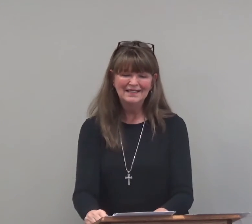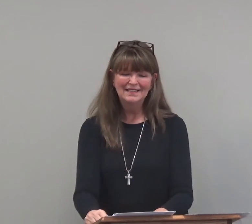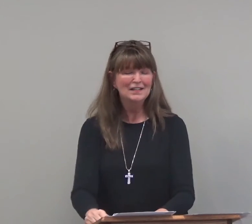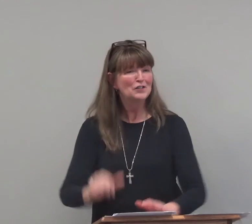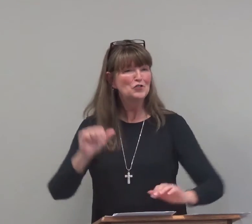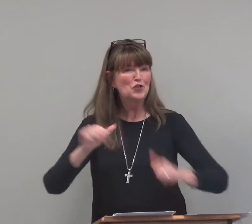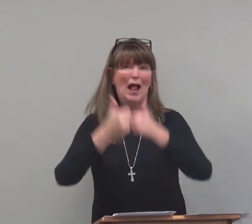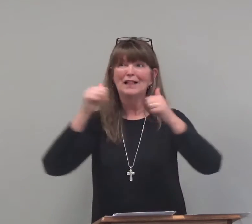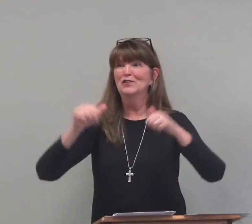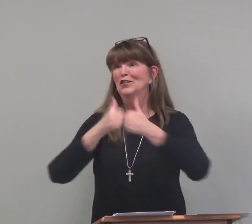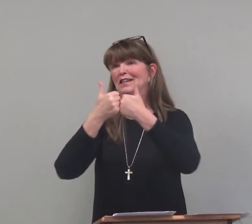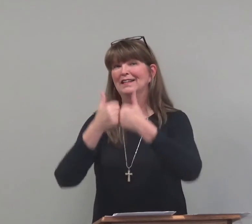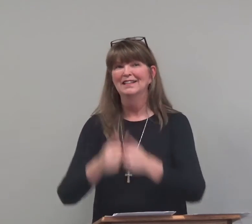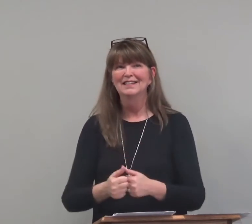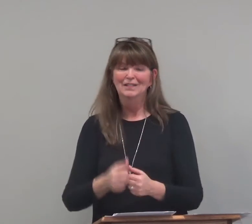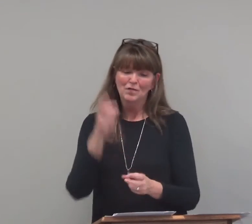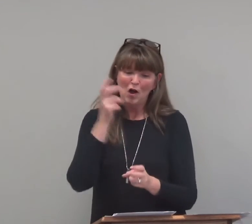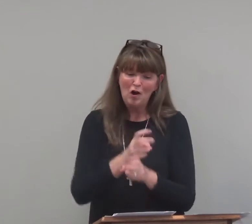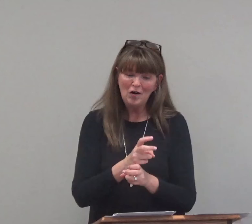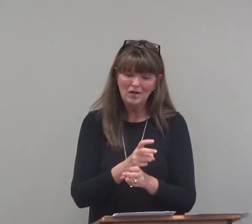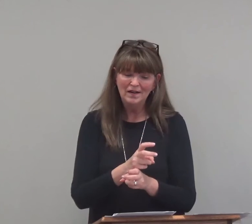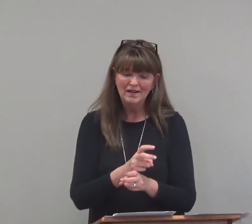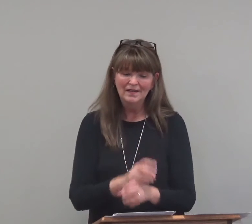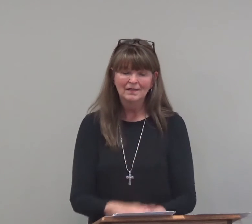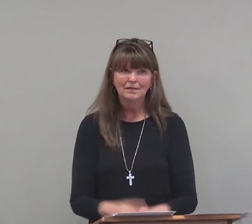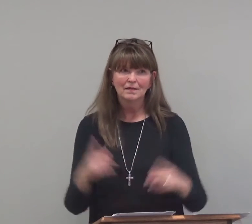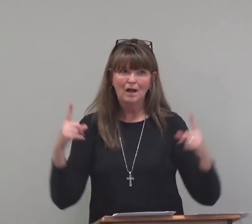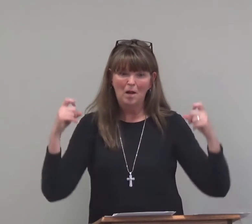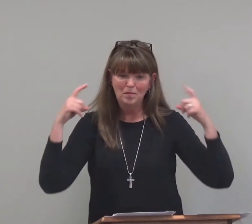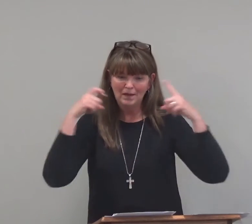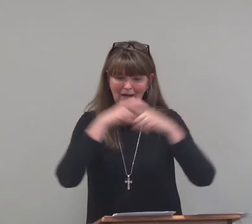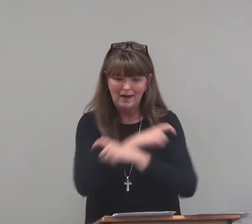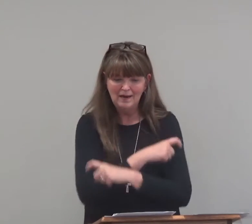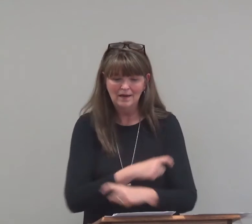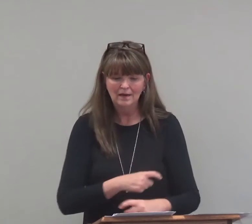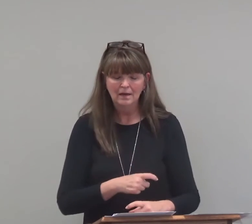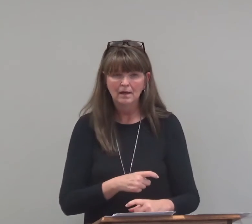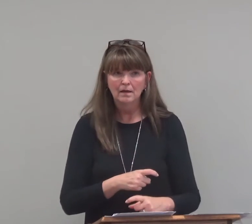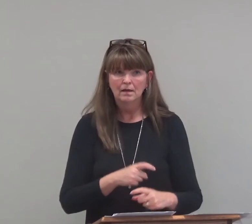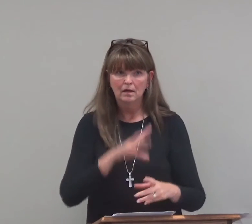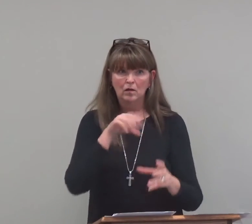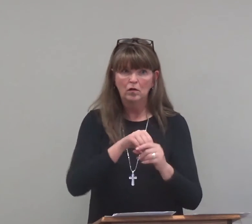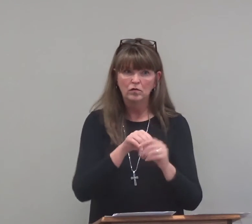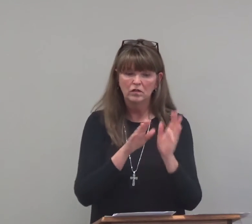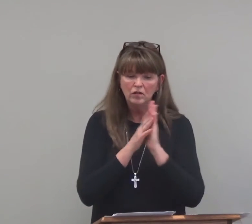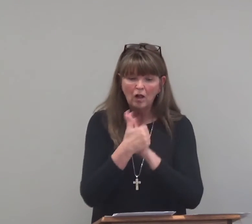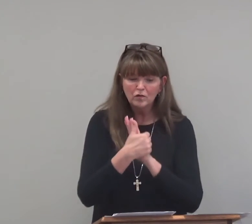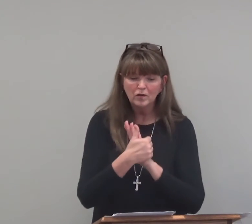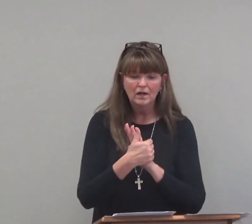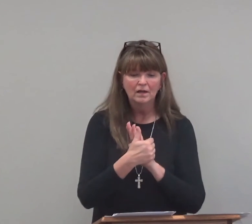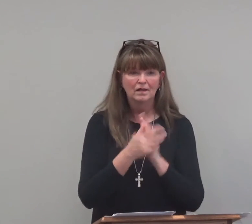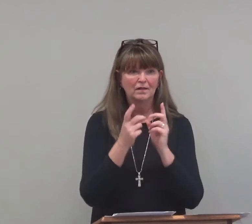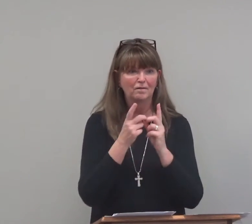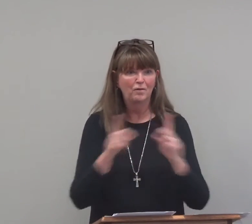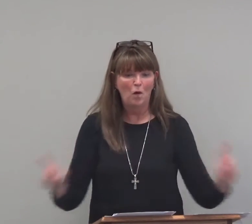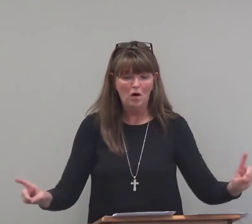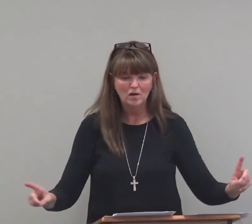It's messy, it's challenging, it's hard, it's complex. It includes adultery